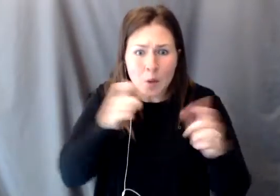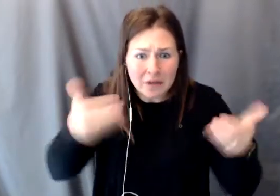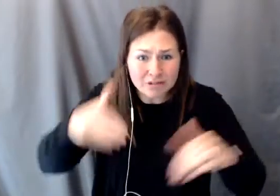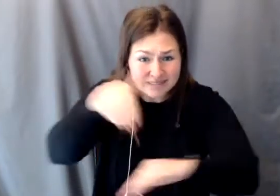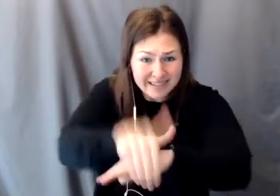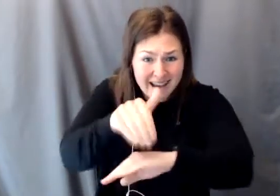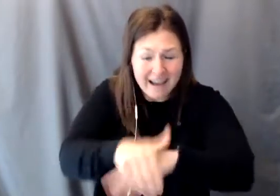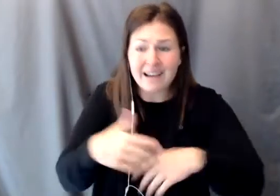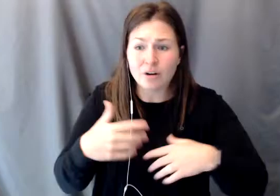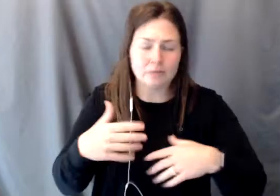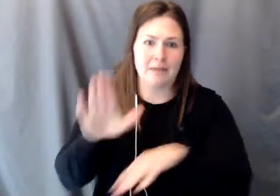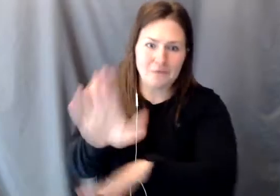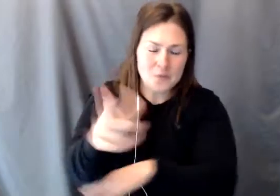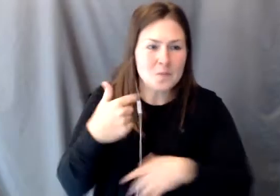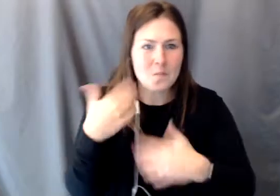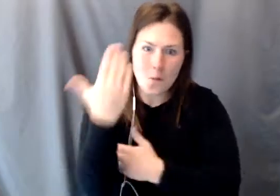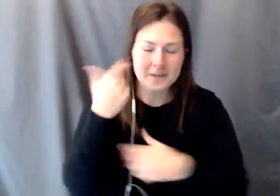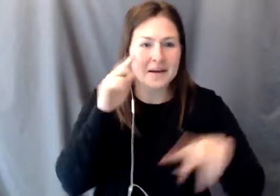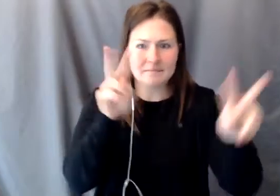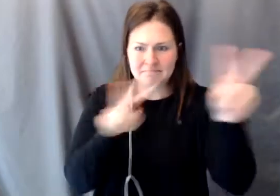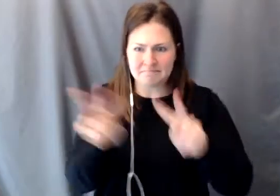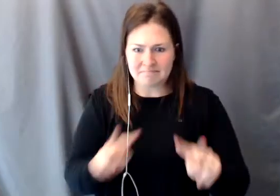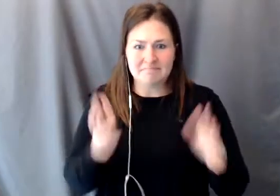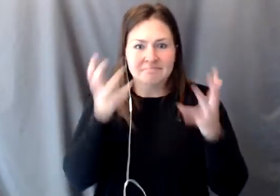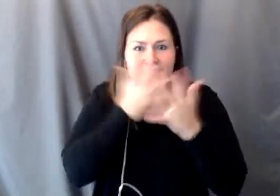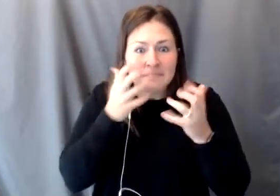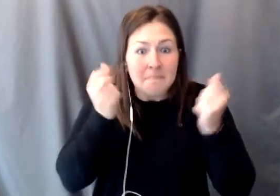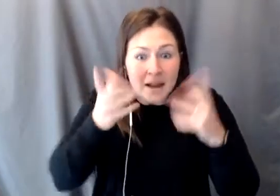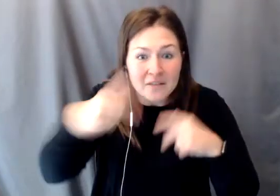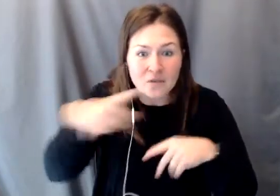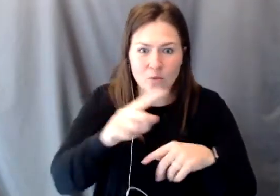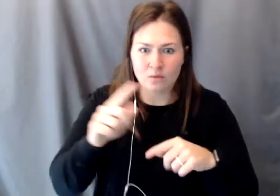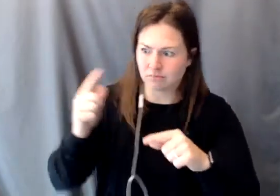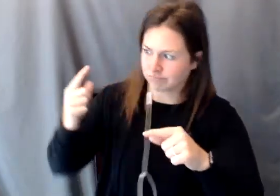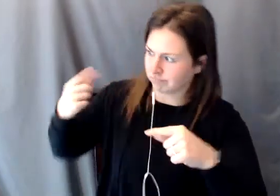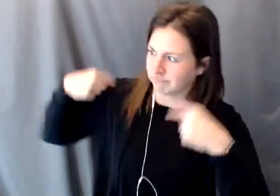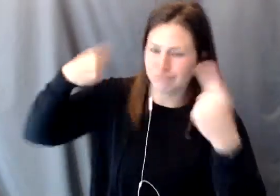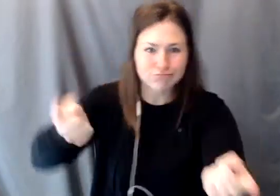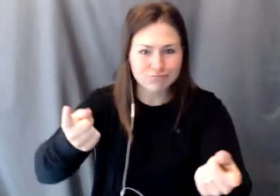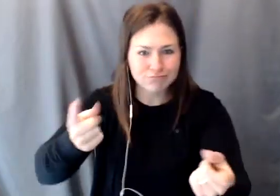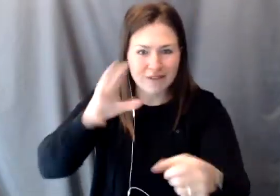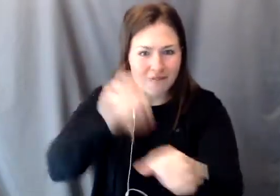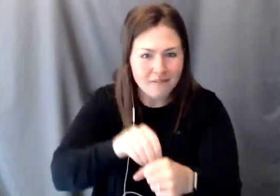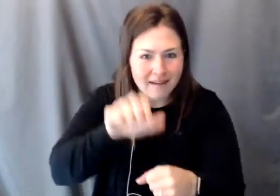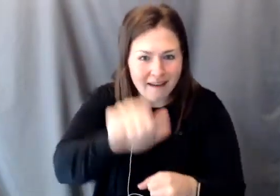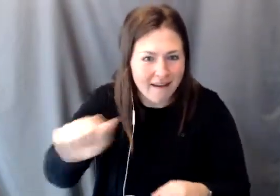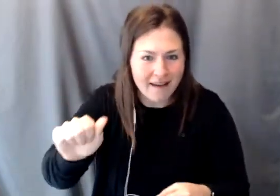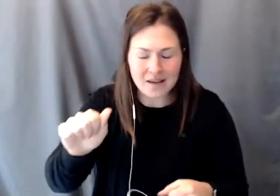so many of you that were here when I first started coming around. And there's so many of you here that